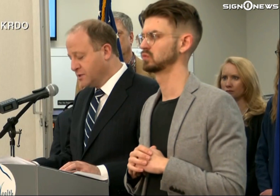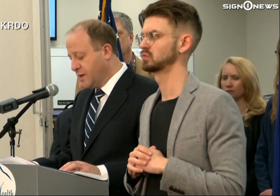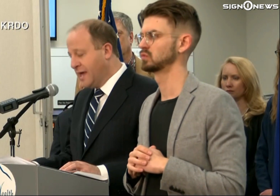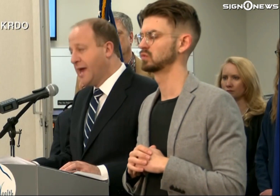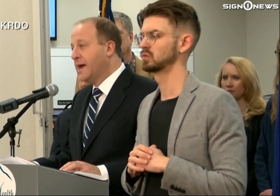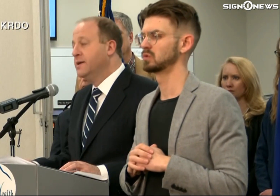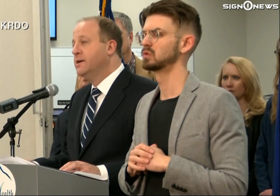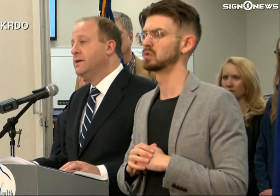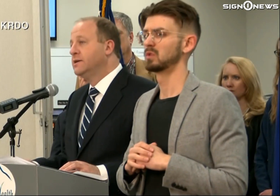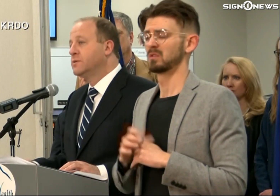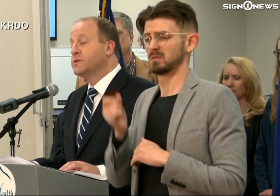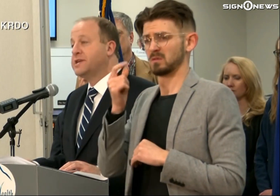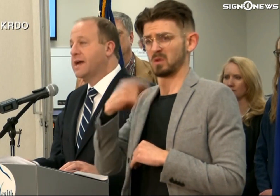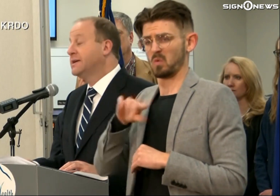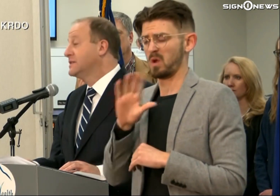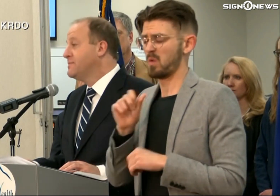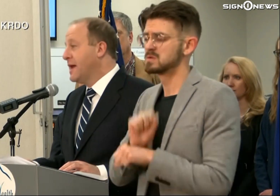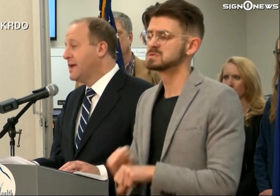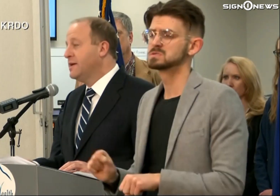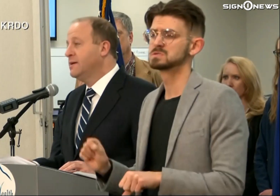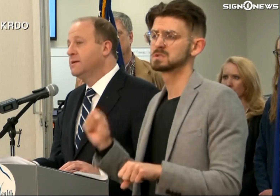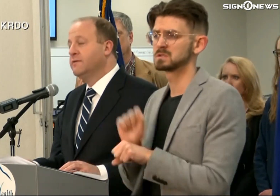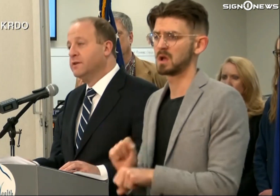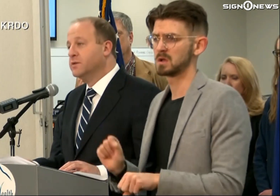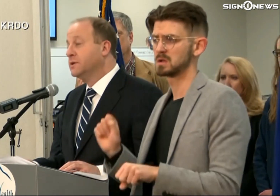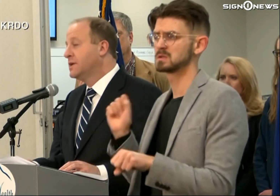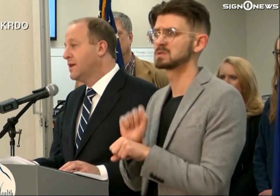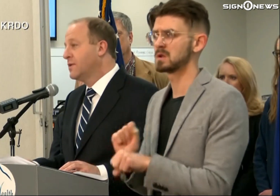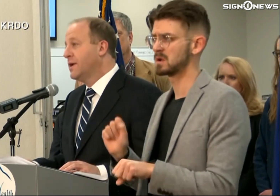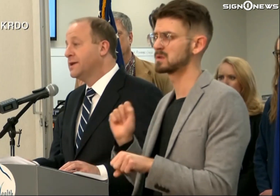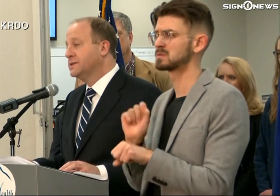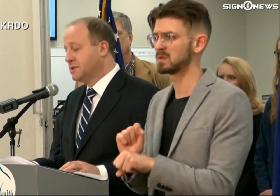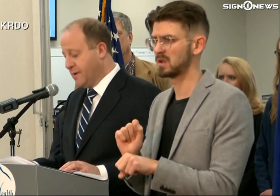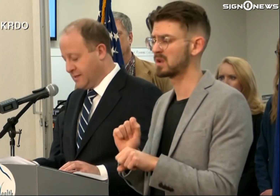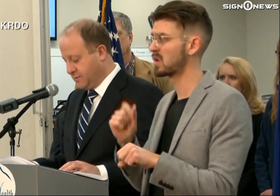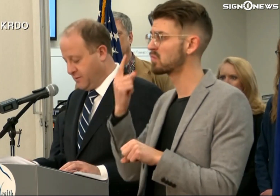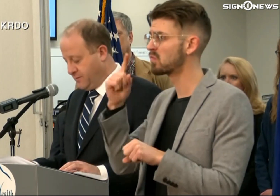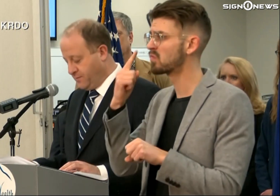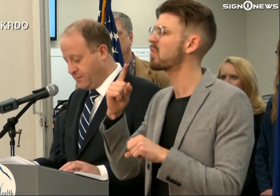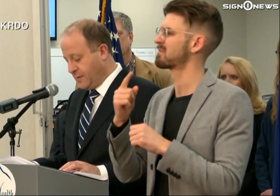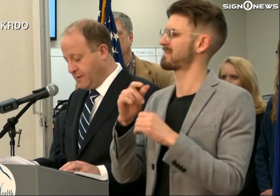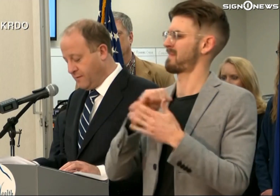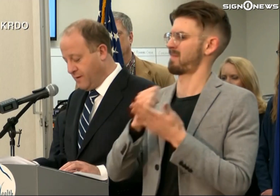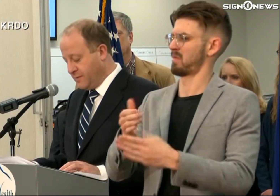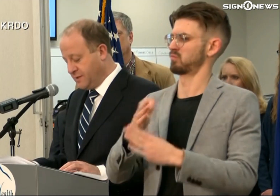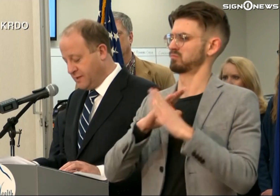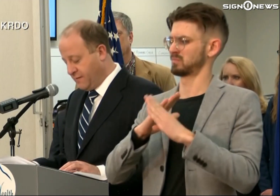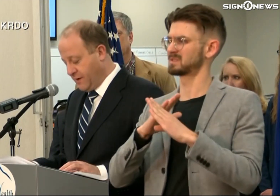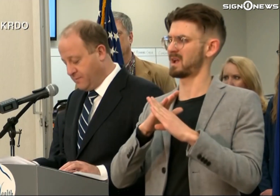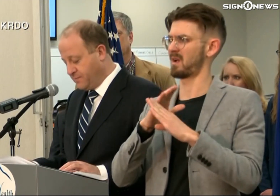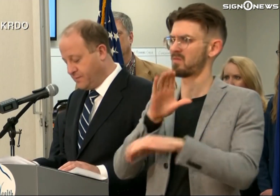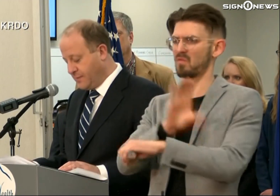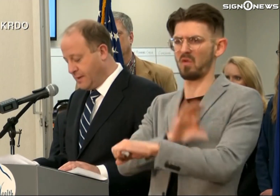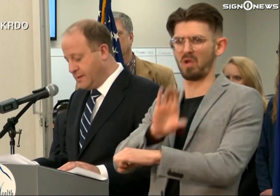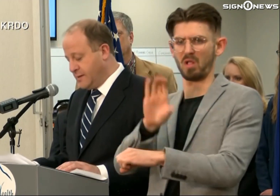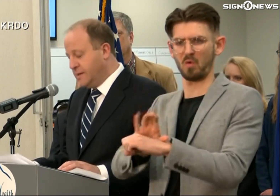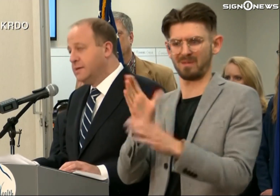as hard as we can to protect as many vulnerable Coloradans as possible from this